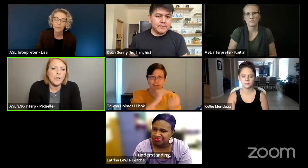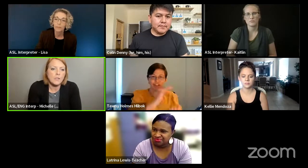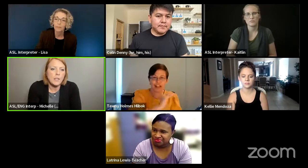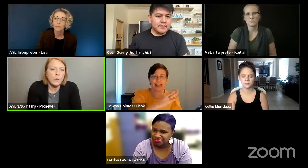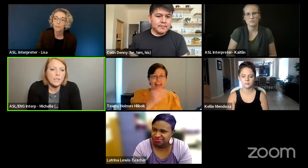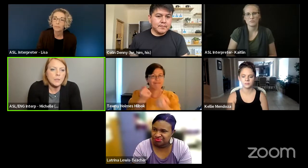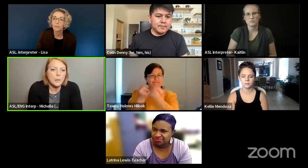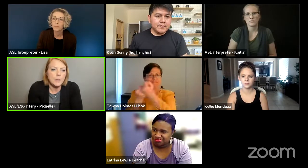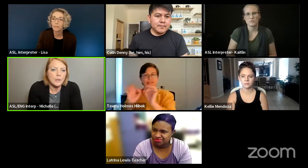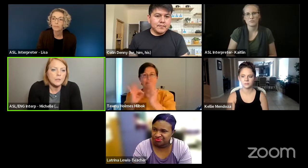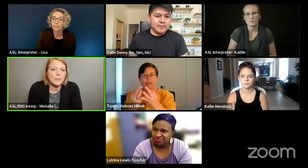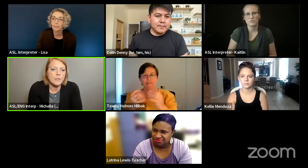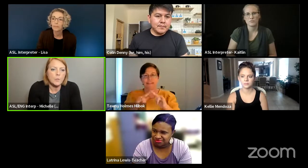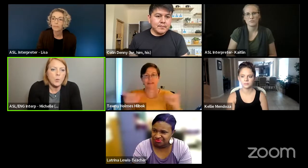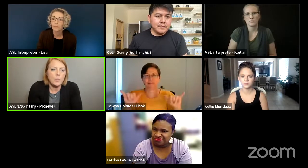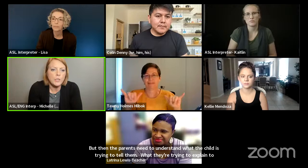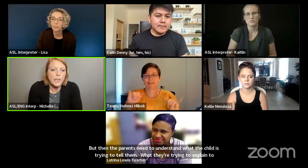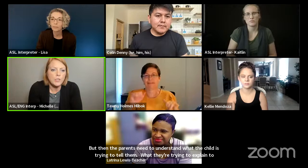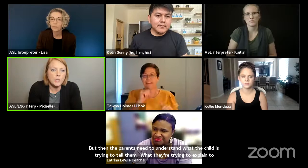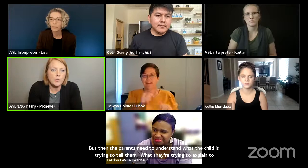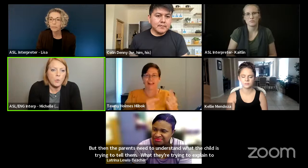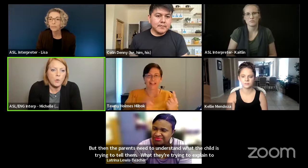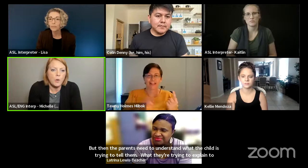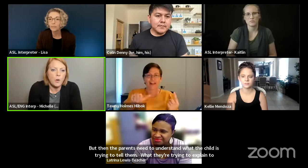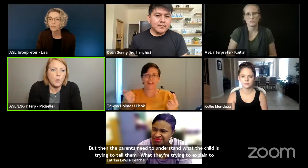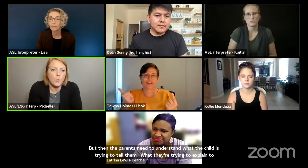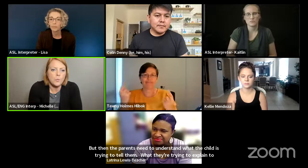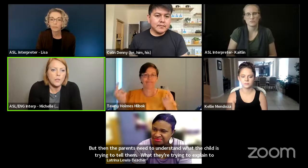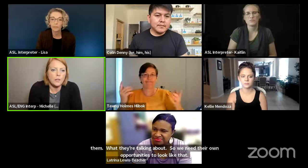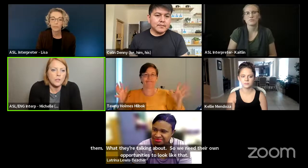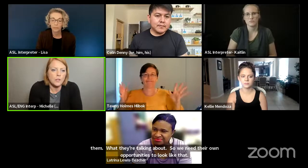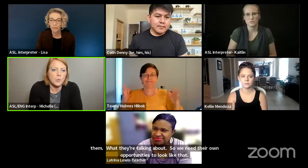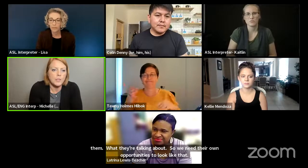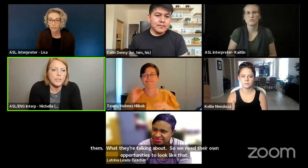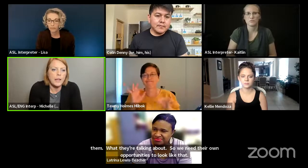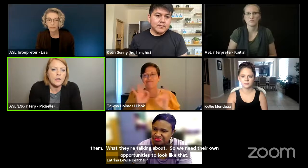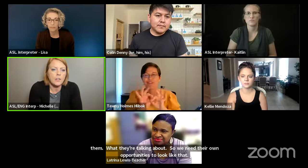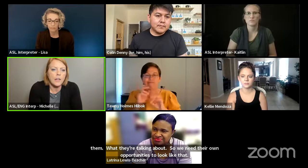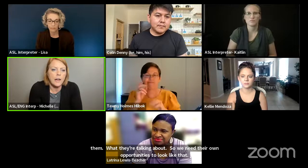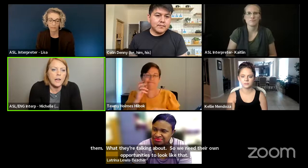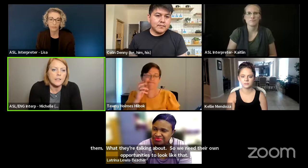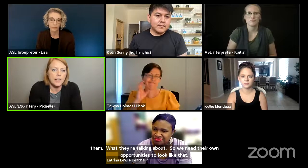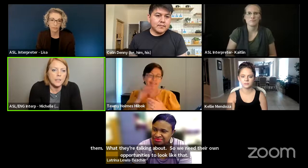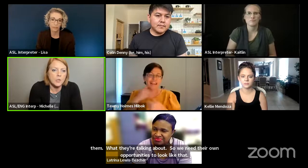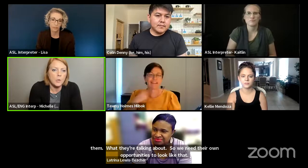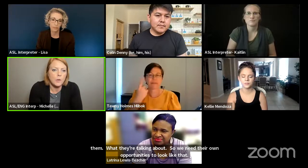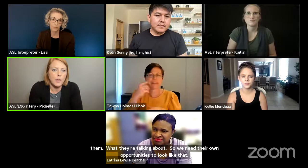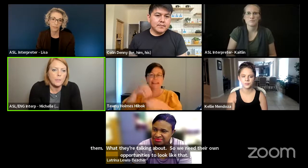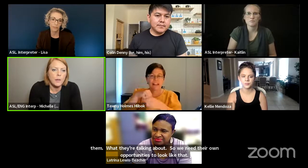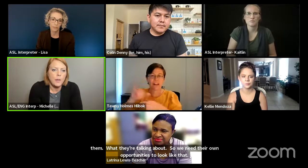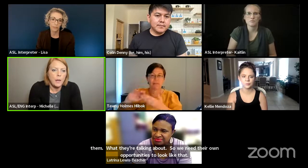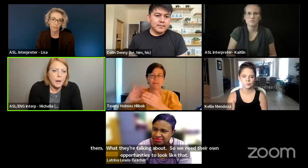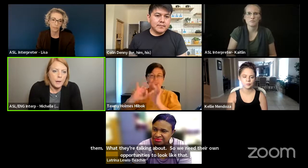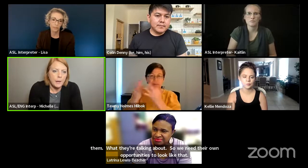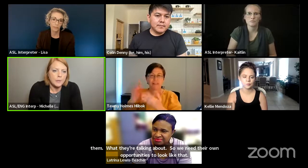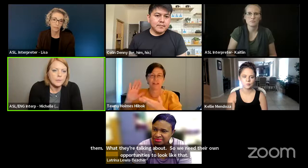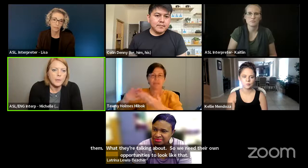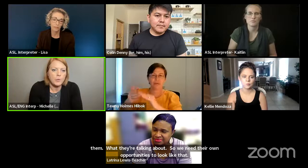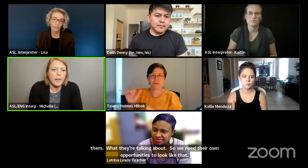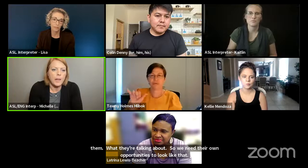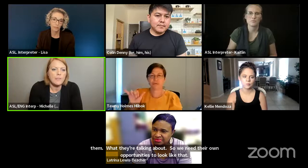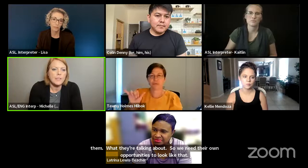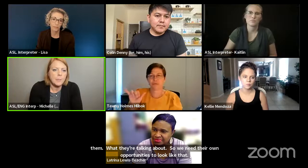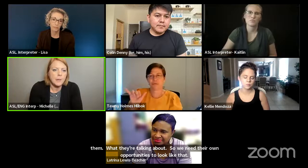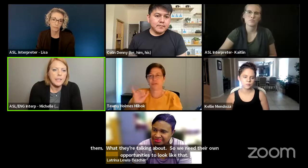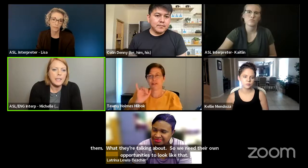Yeah, it sounds like we need to build some more protections for the homes and the schools together, not isolate the two of them.